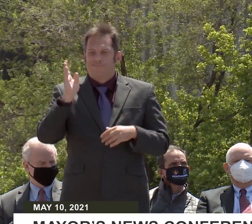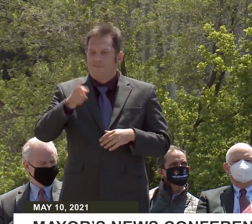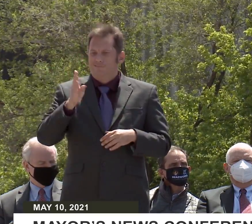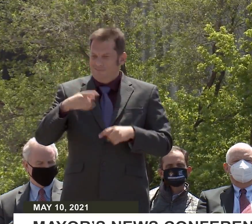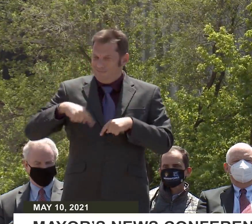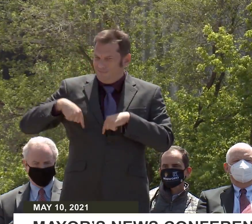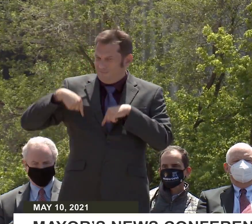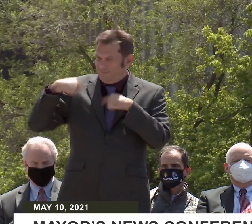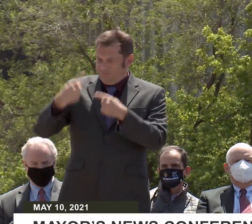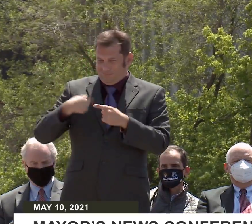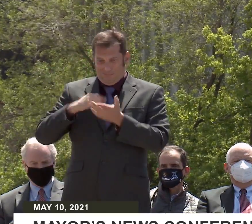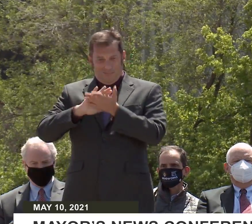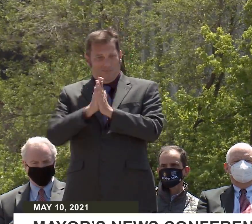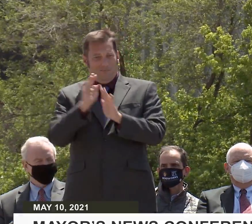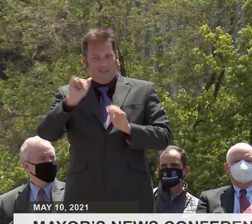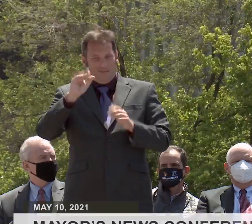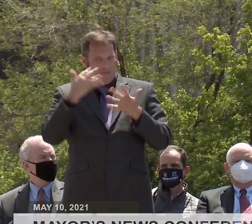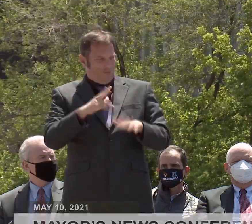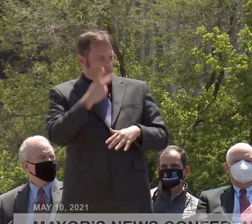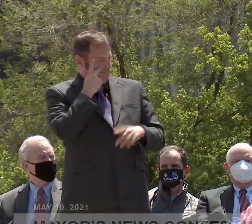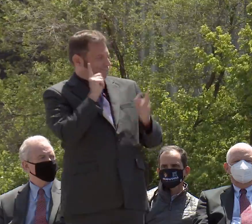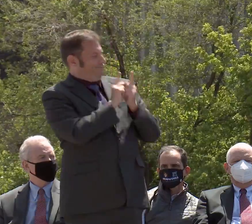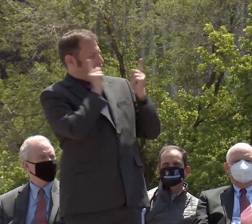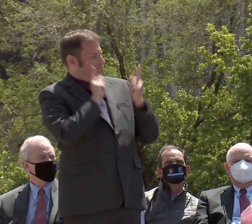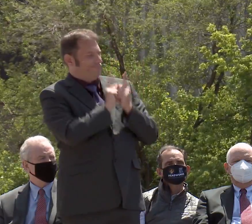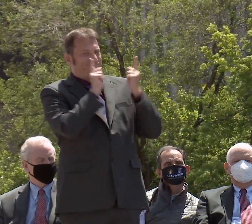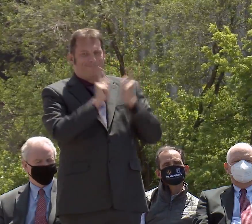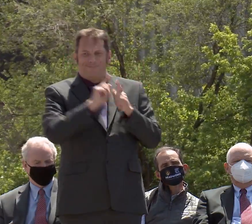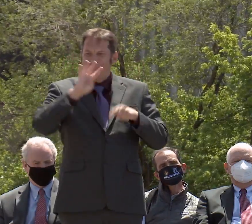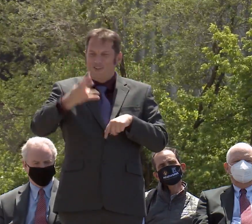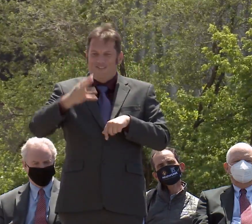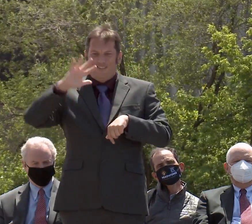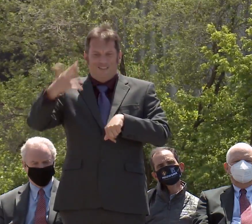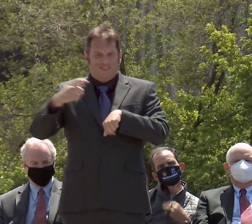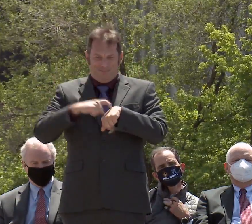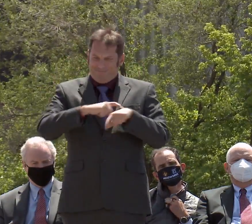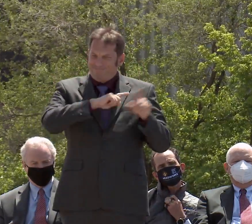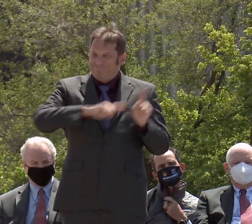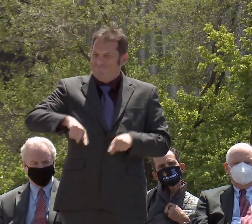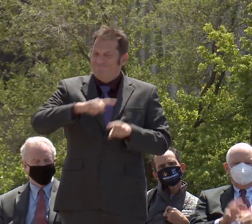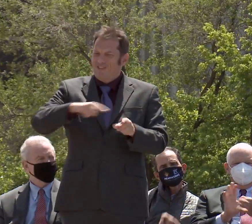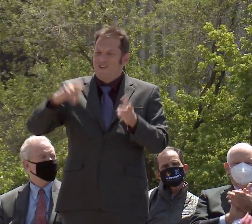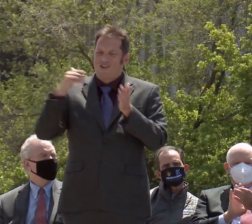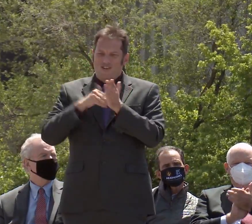Mr. Lieutenant Governor, that you and I have been together. We also have a great partner in him.